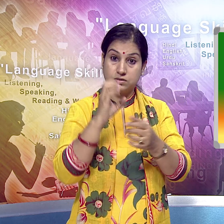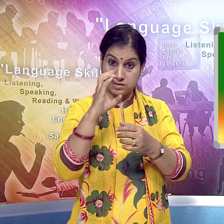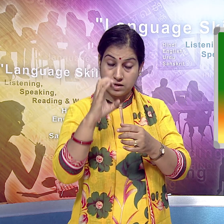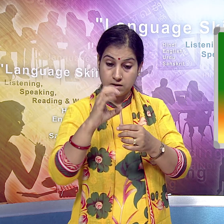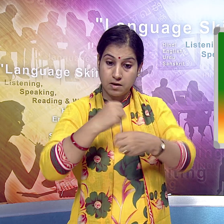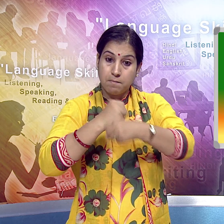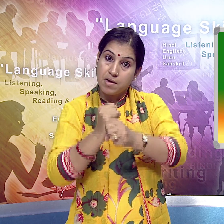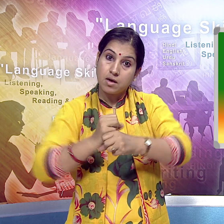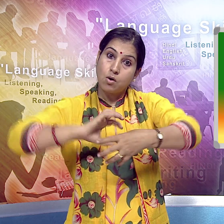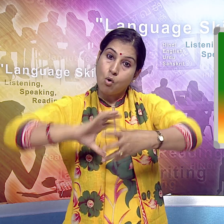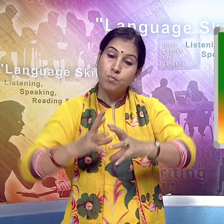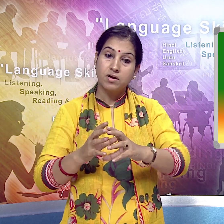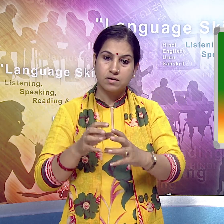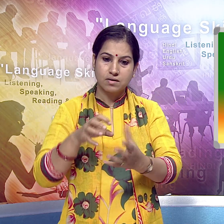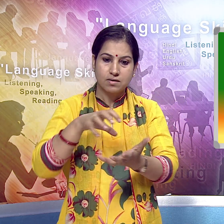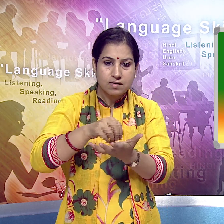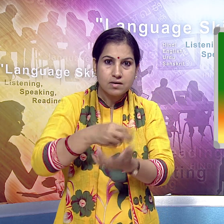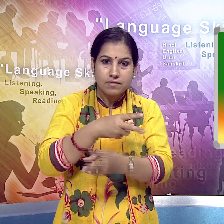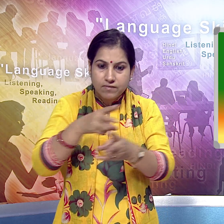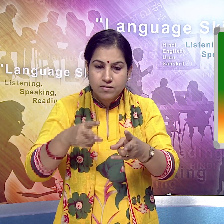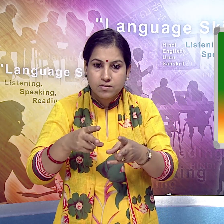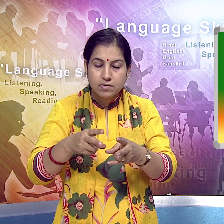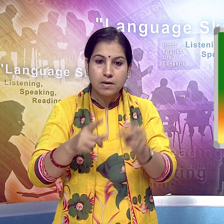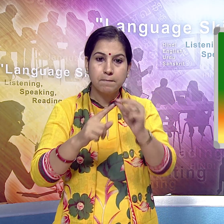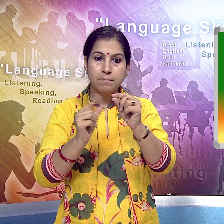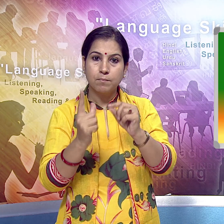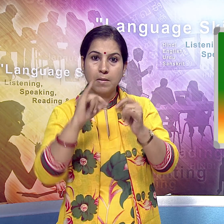in cereals and pulses